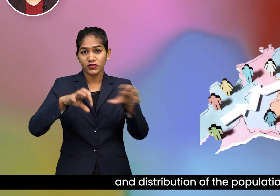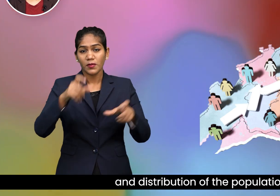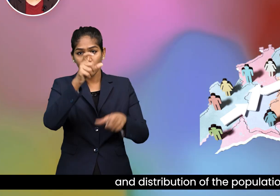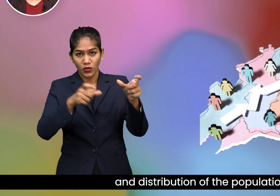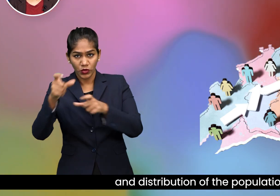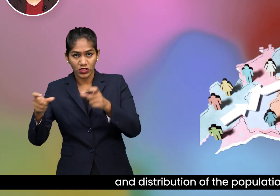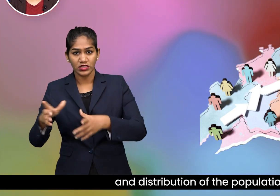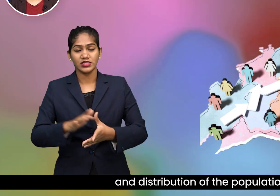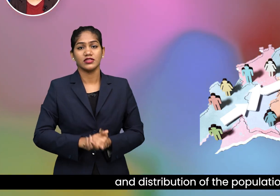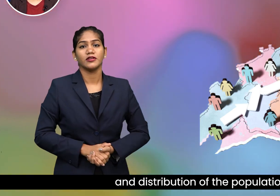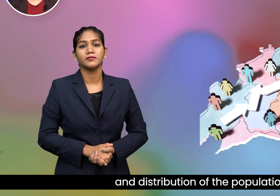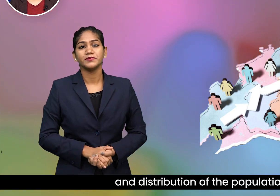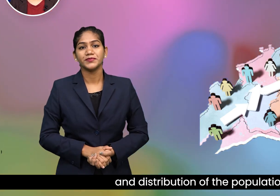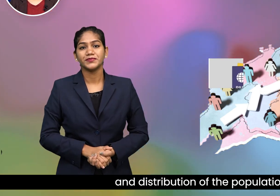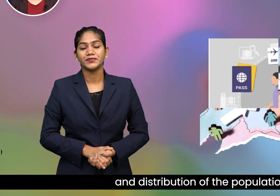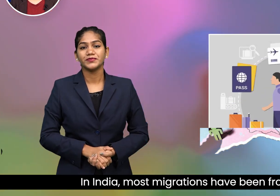of the population.